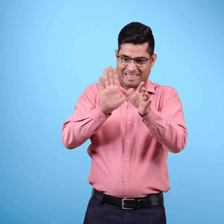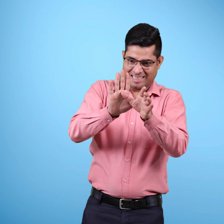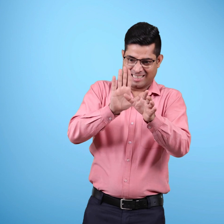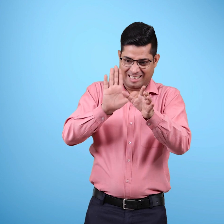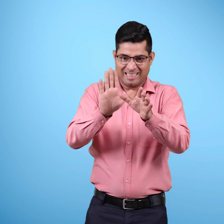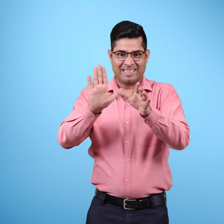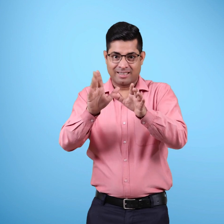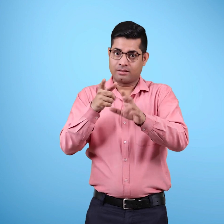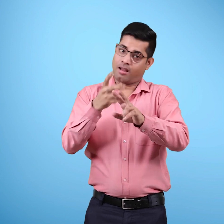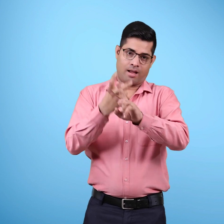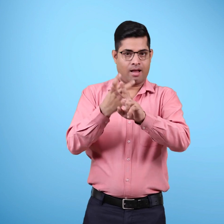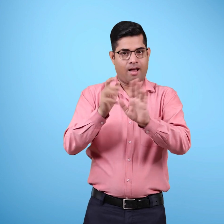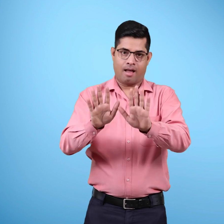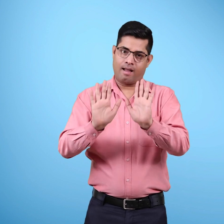Hard, yes.